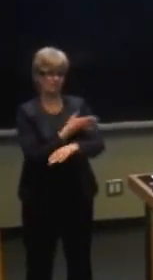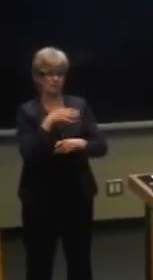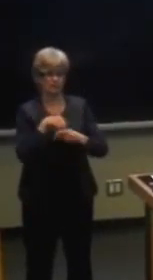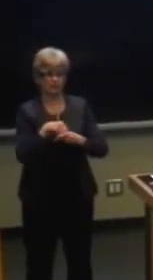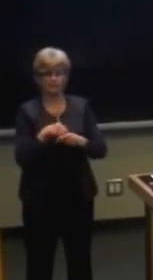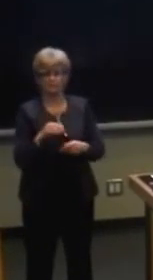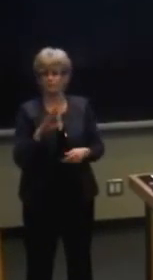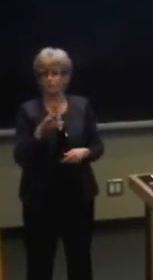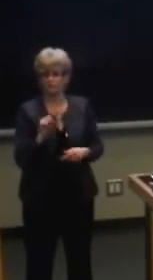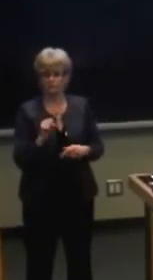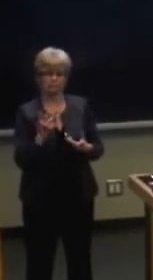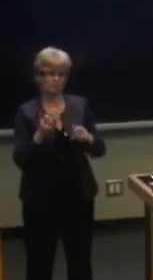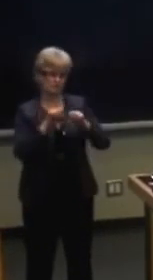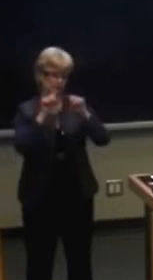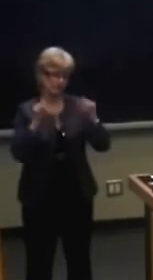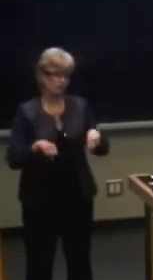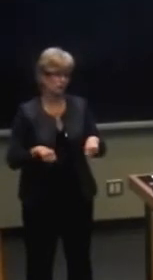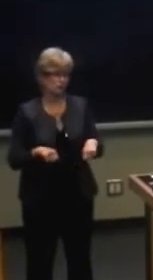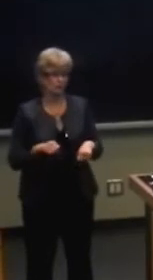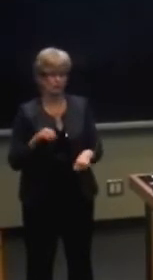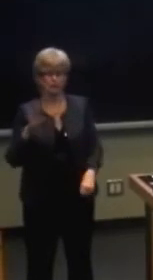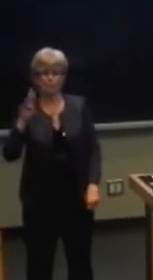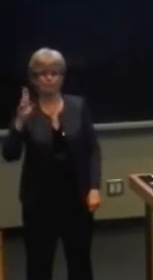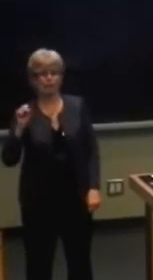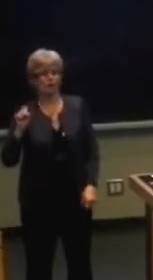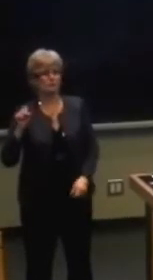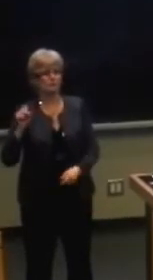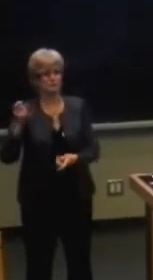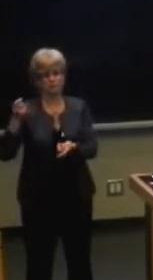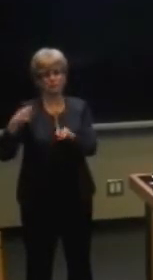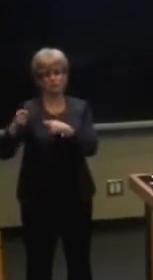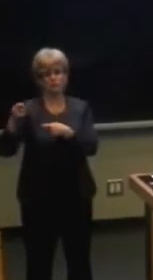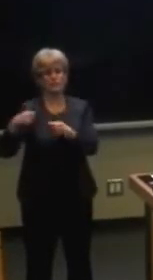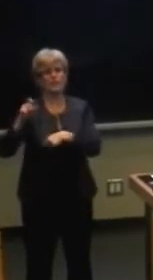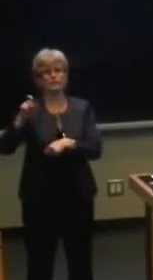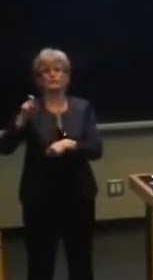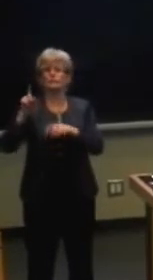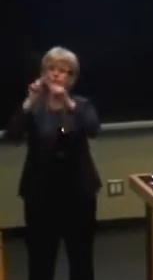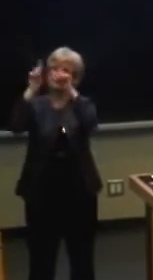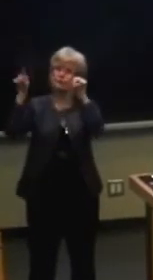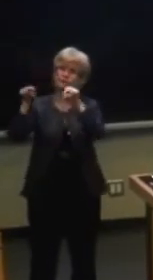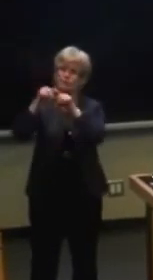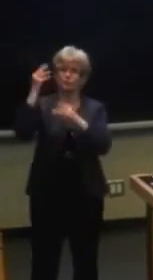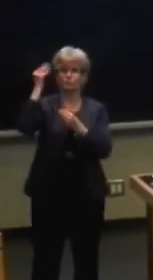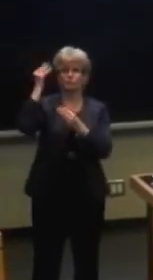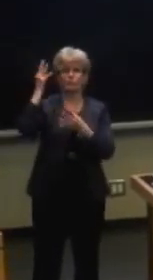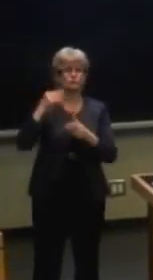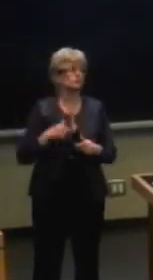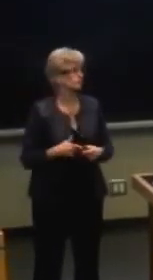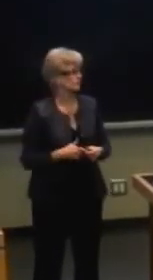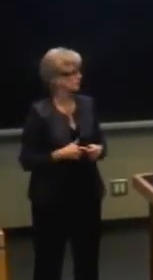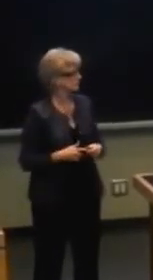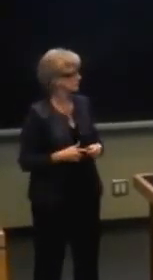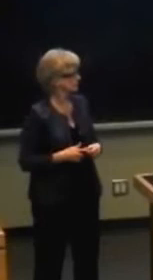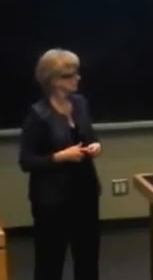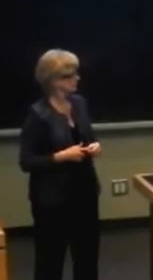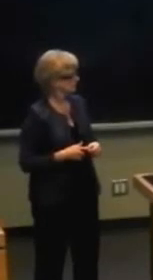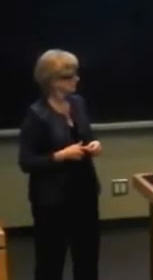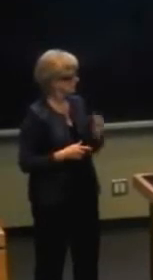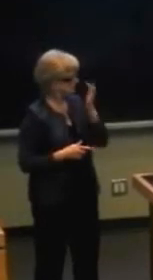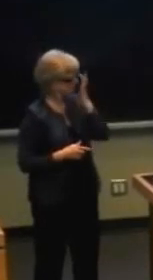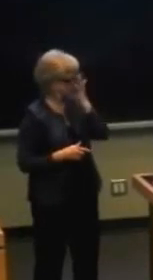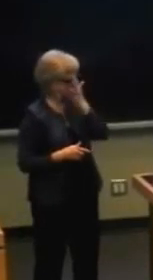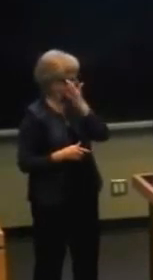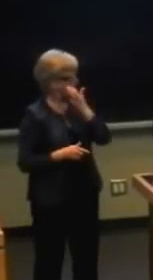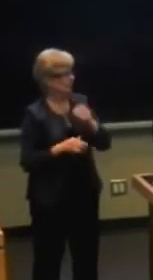facilities, be they stations, also bus interchanges, about better information. One thing we're determined to do is